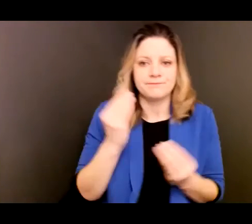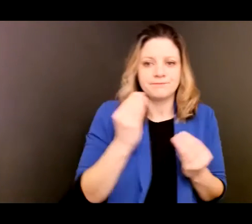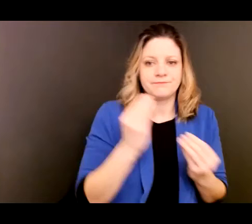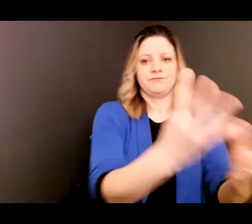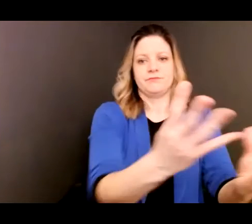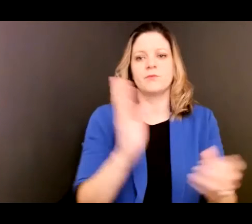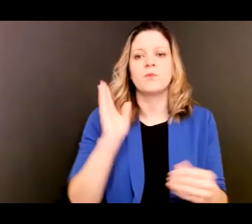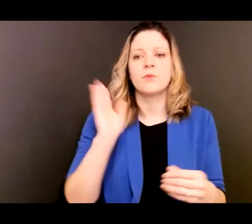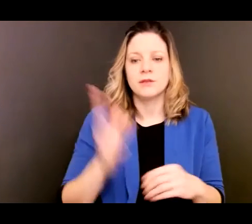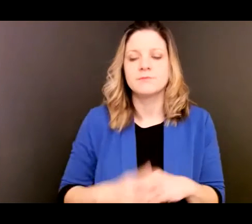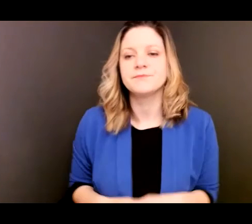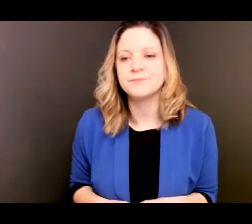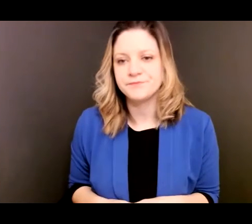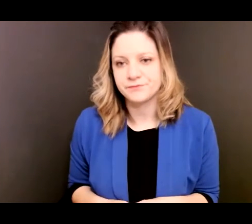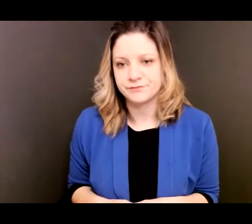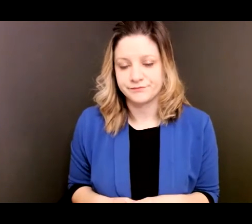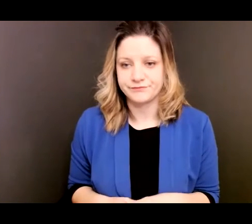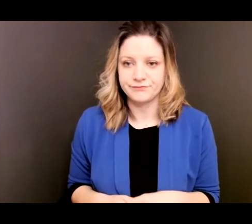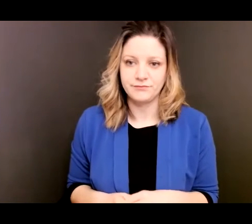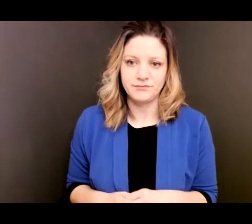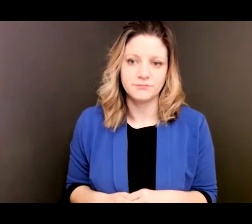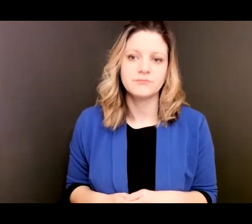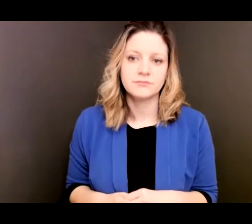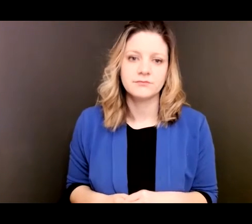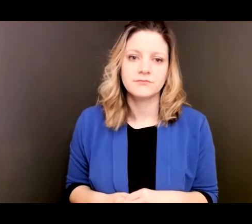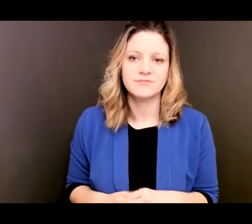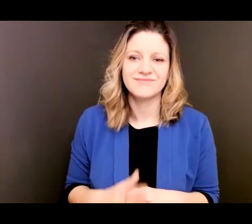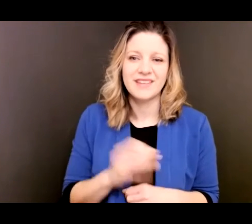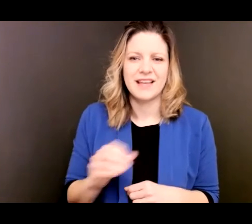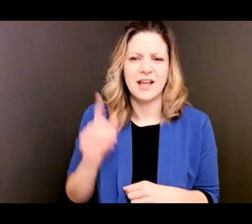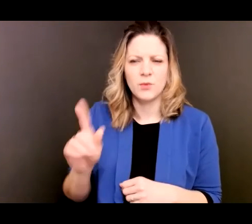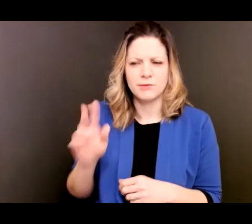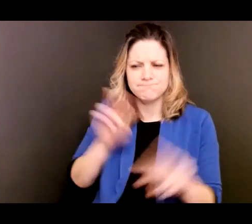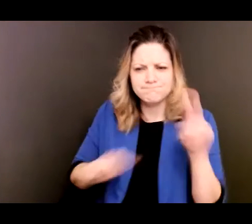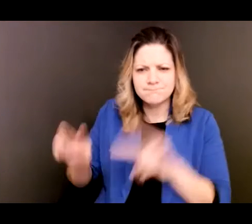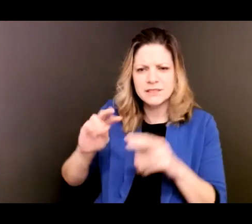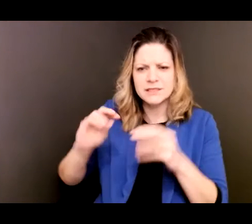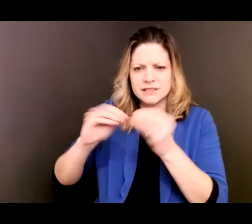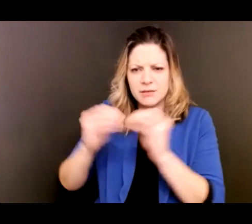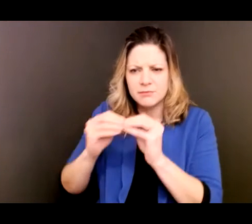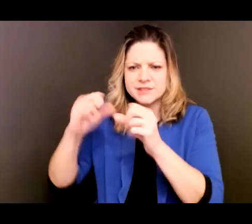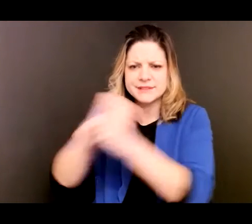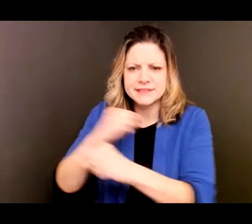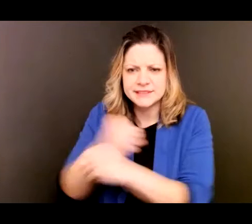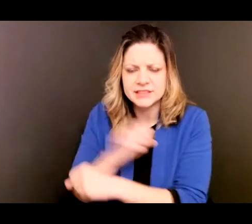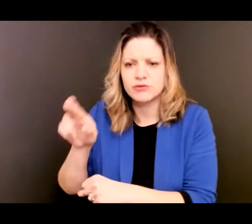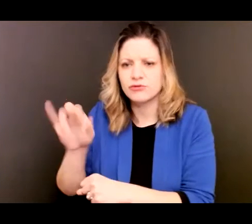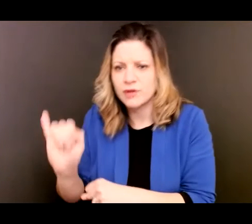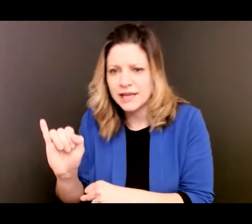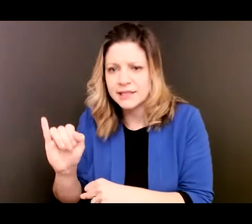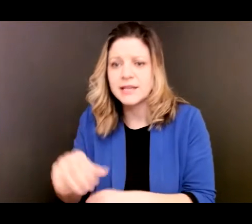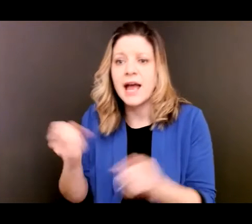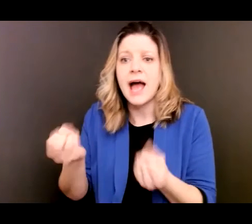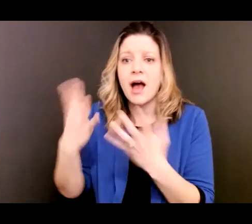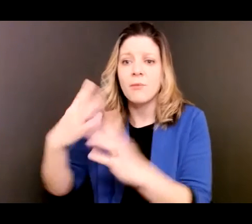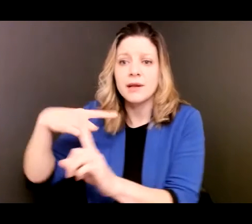In addition, we will continue to closely track trends in COVID-19 cases and tests, as well as the